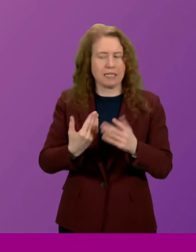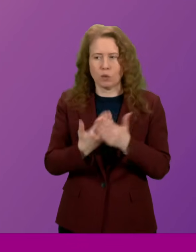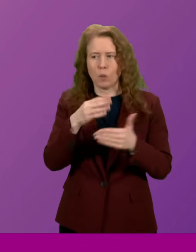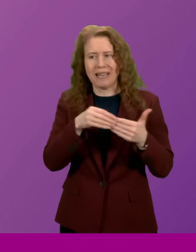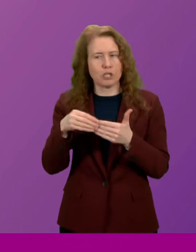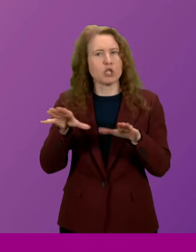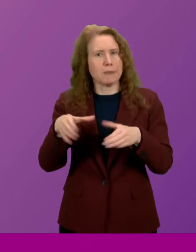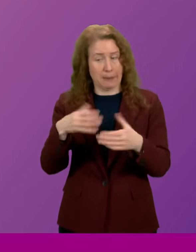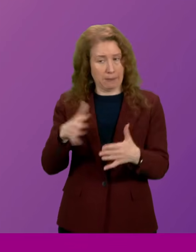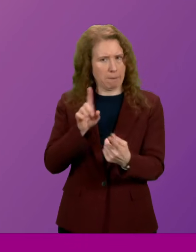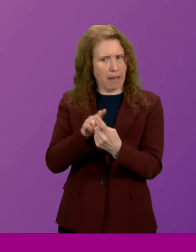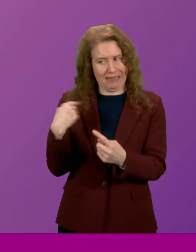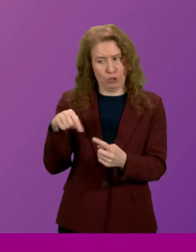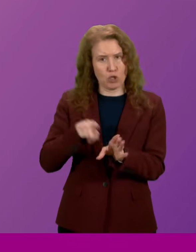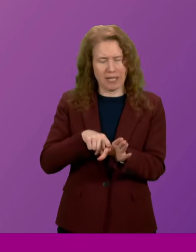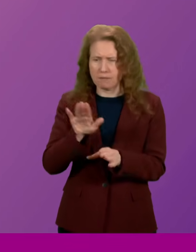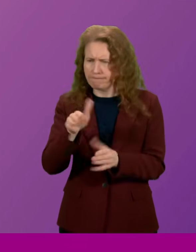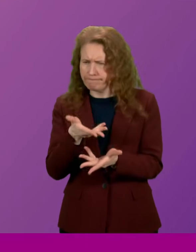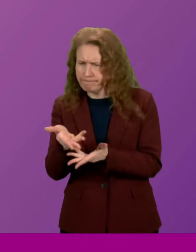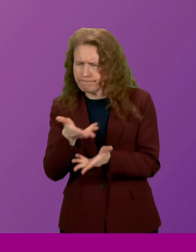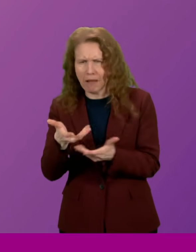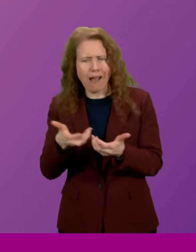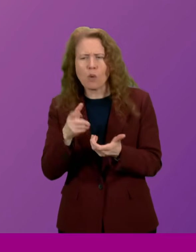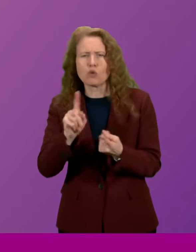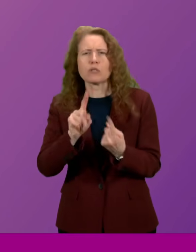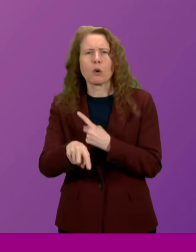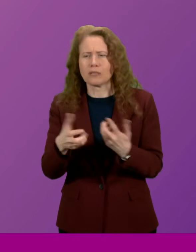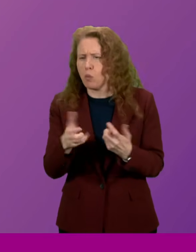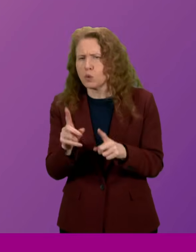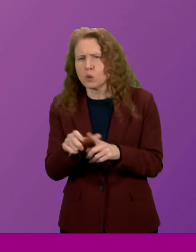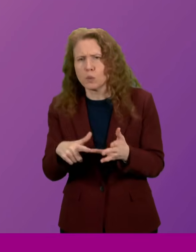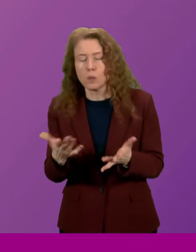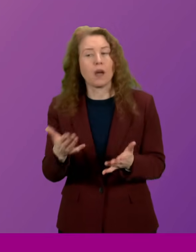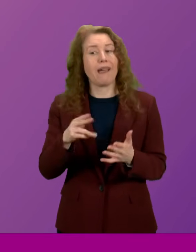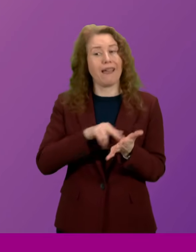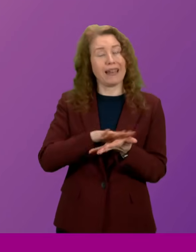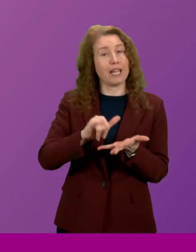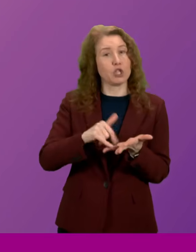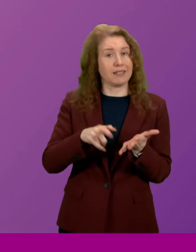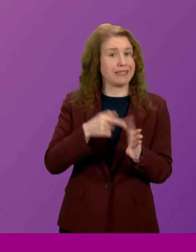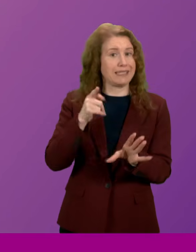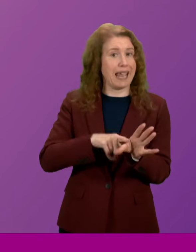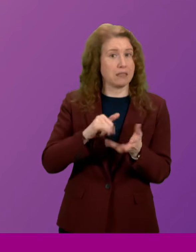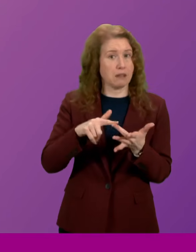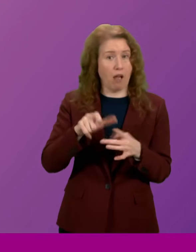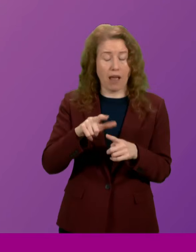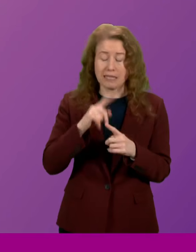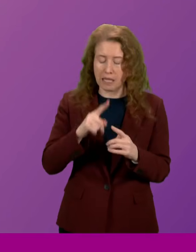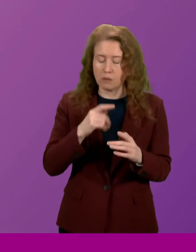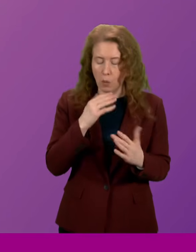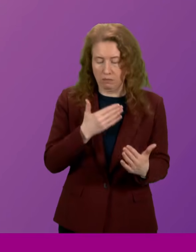to understand how they were responding to the challenges, and NHS Tayside is committed to addressing these by